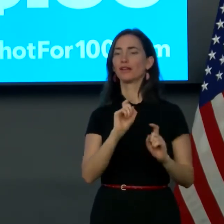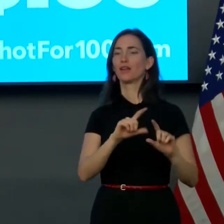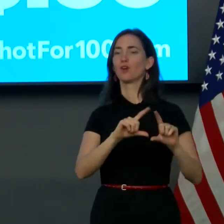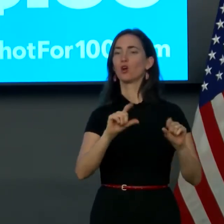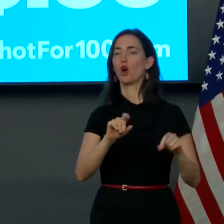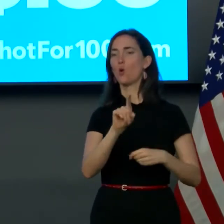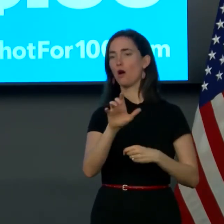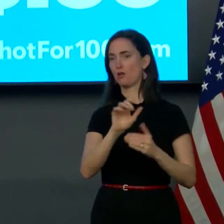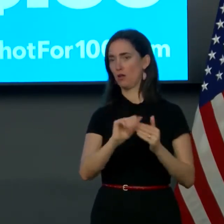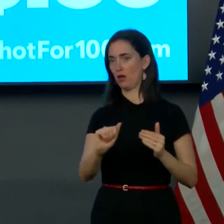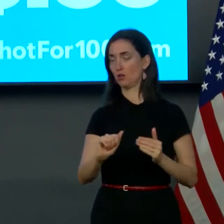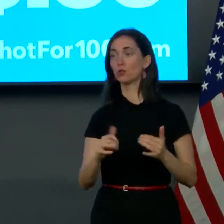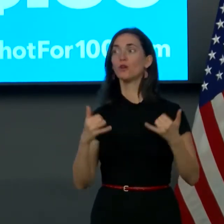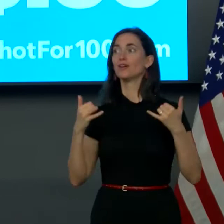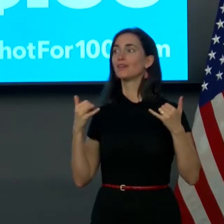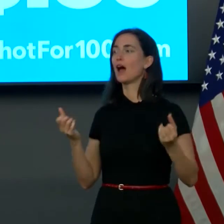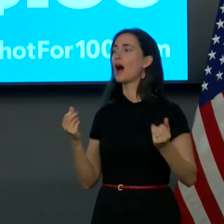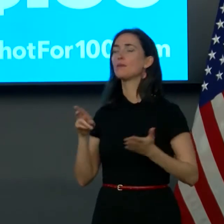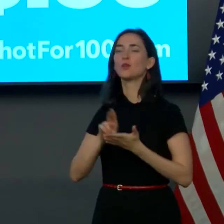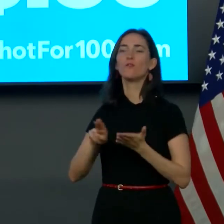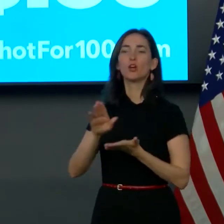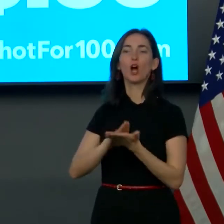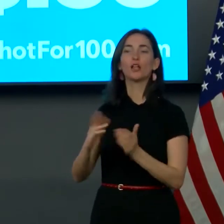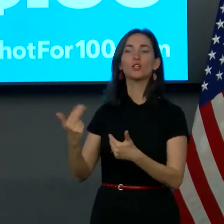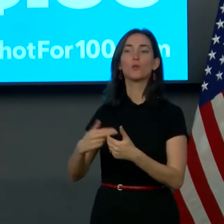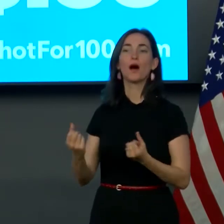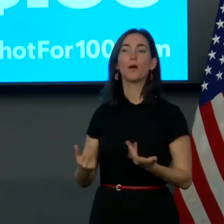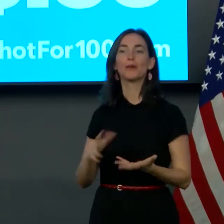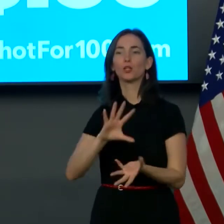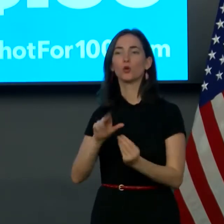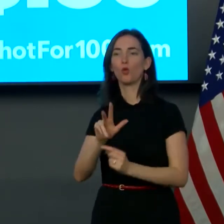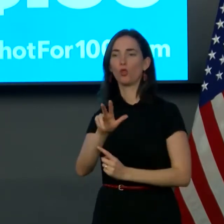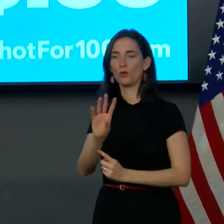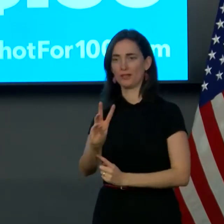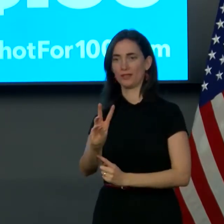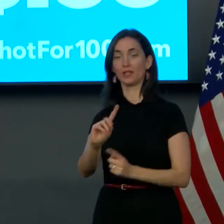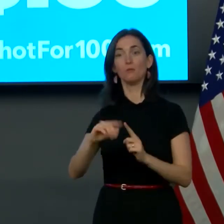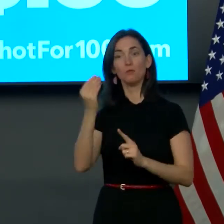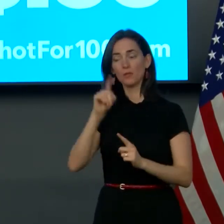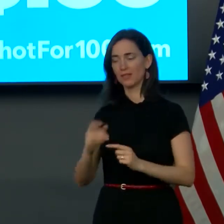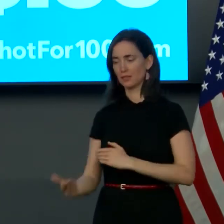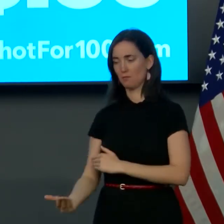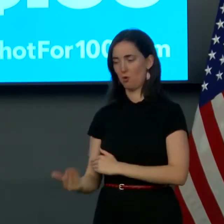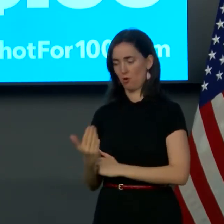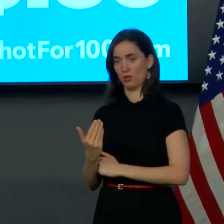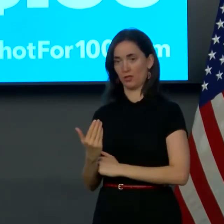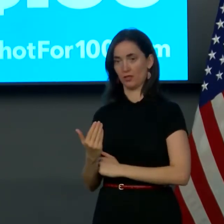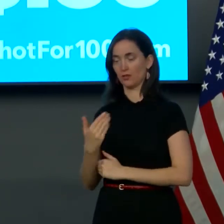participating in. They've opted in. And the report I got this morning was that about